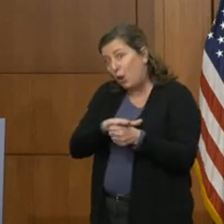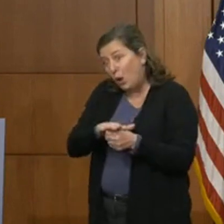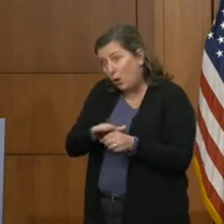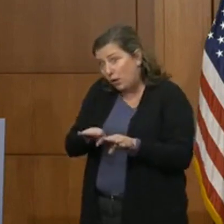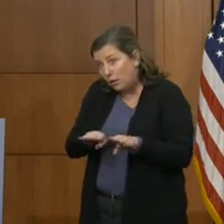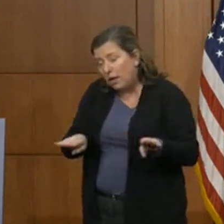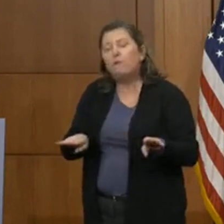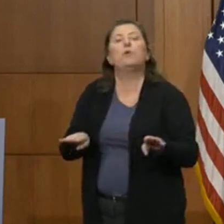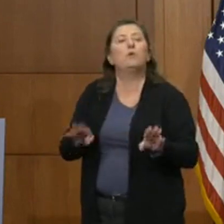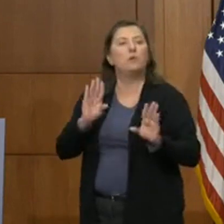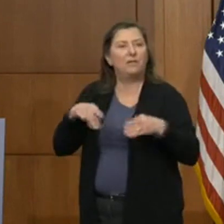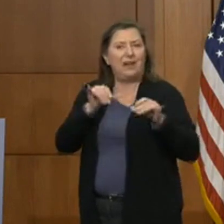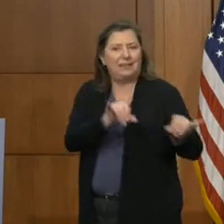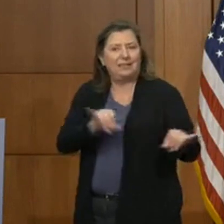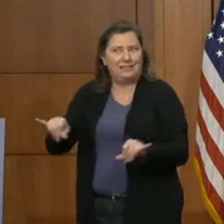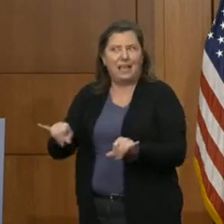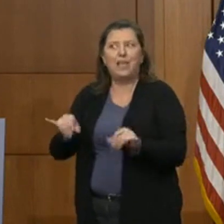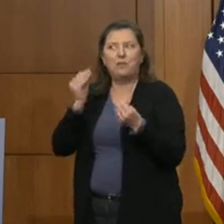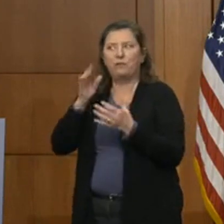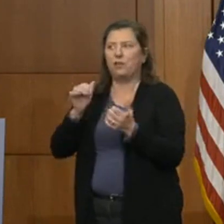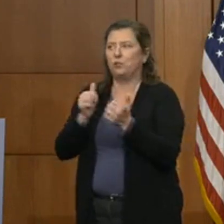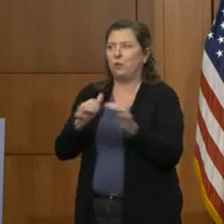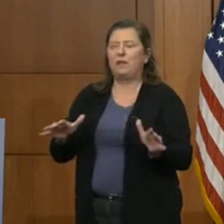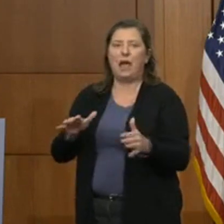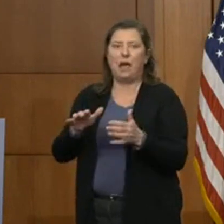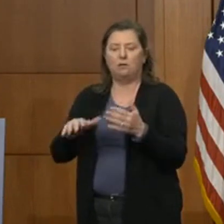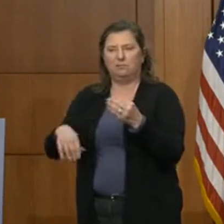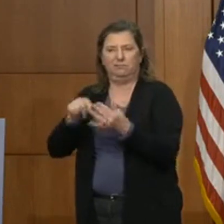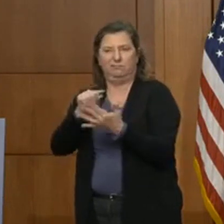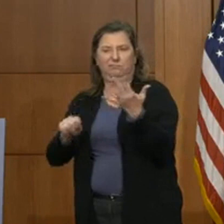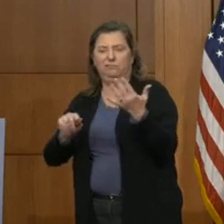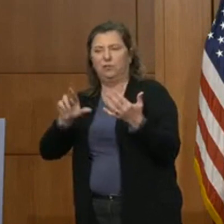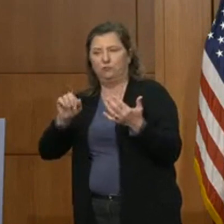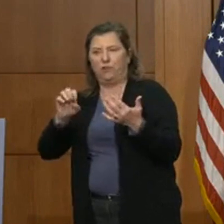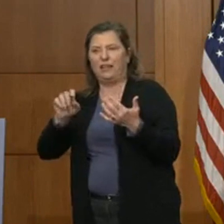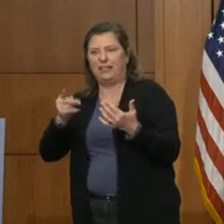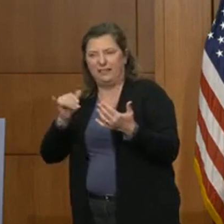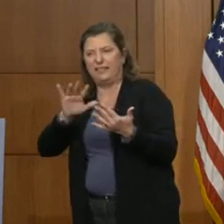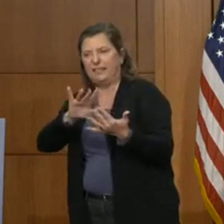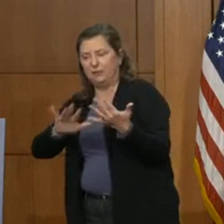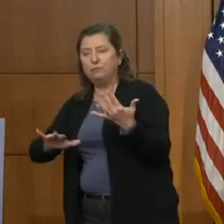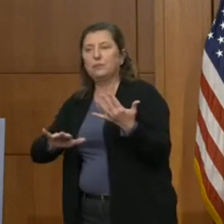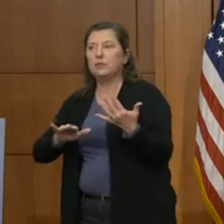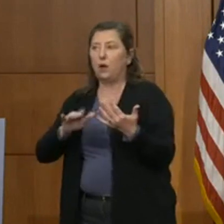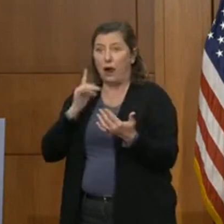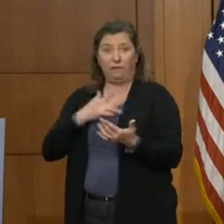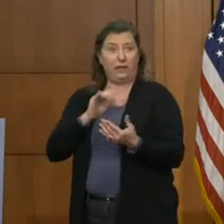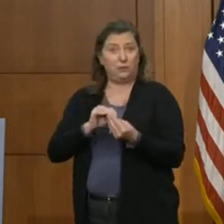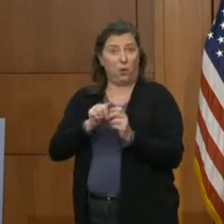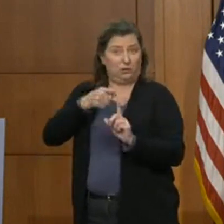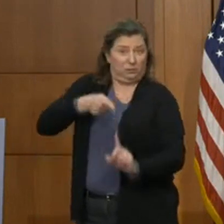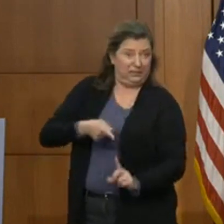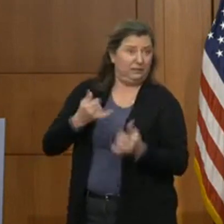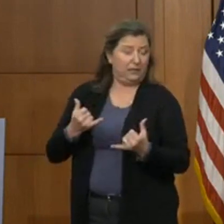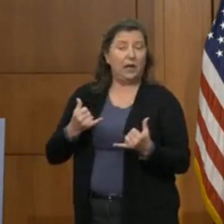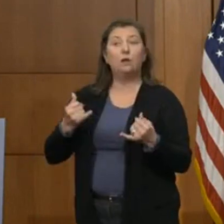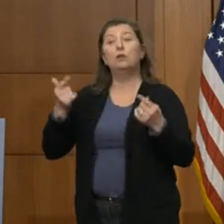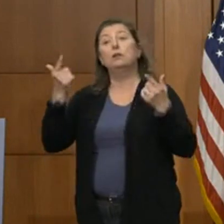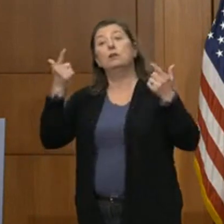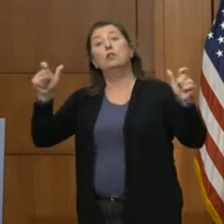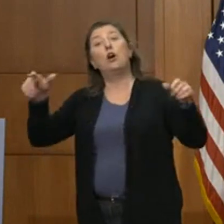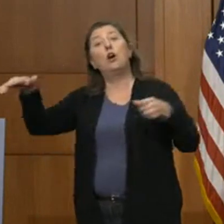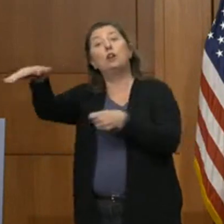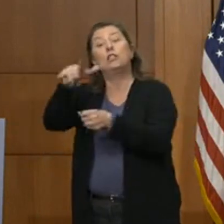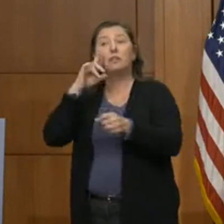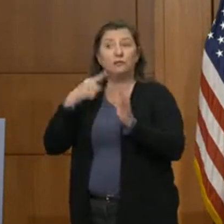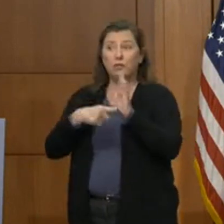that same information without the demographics. So it's a lot more granular, I believe. In large jurisdictions